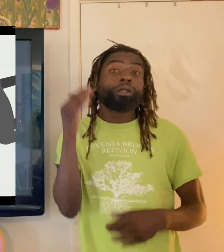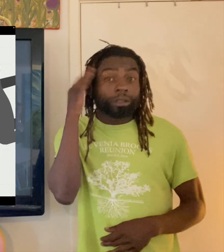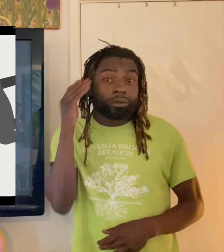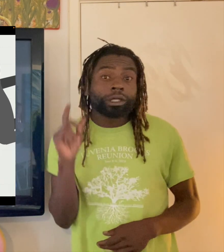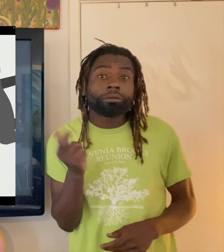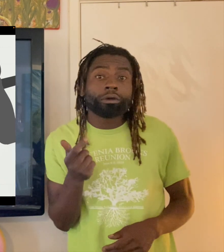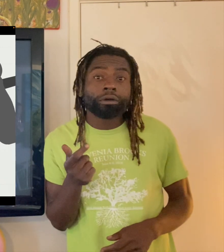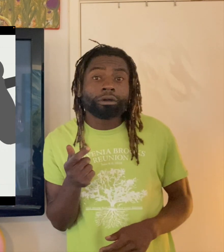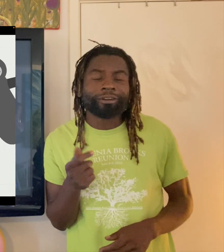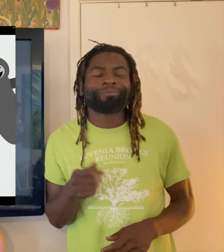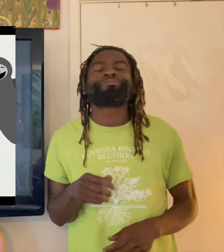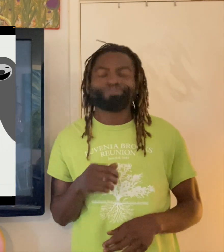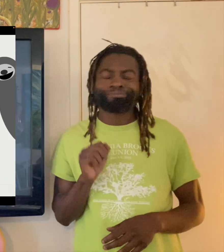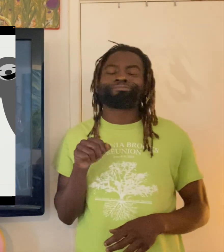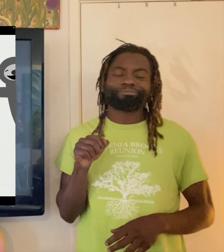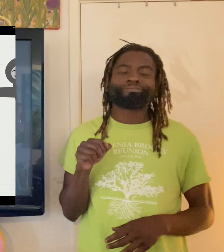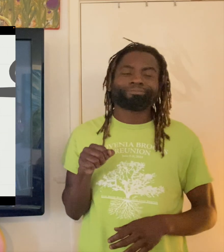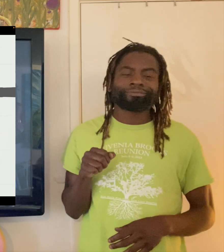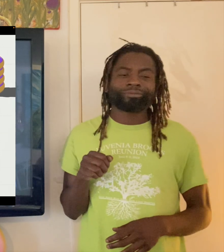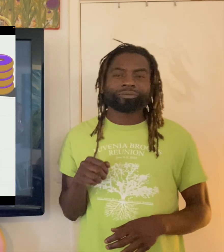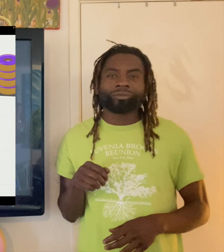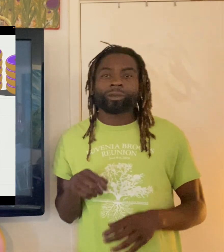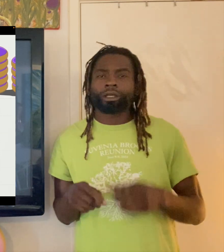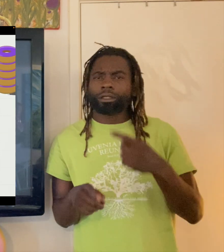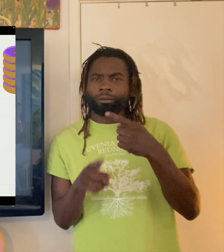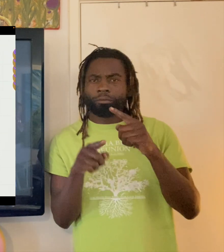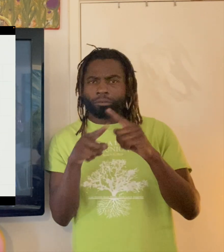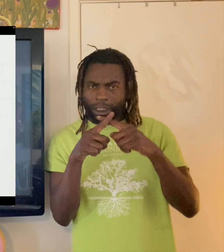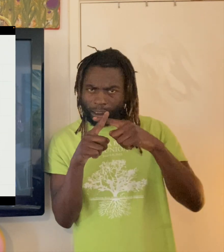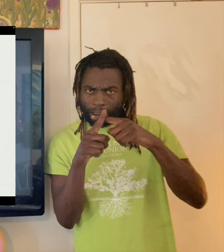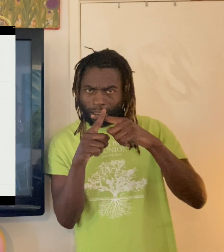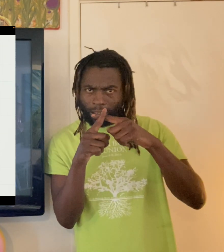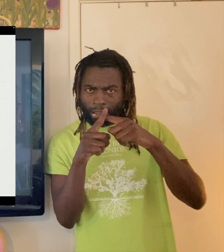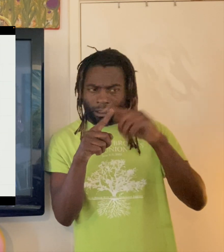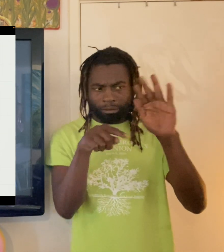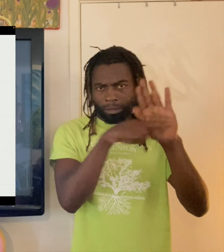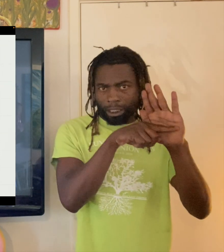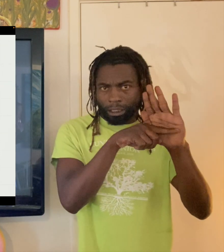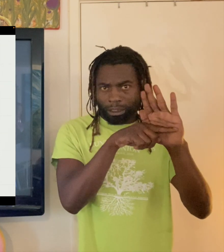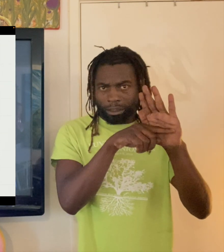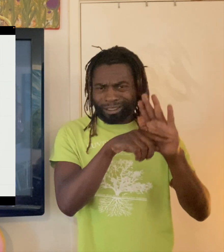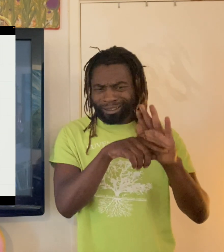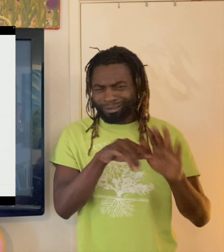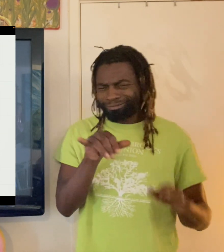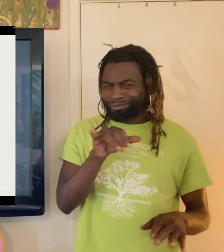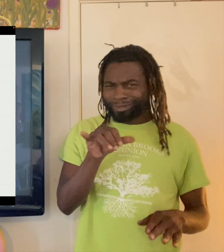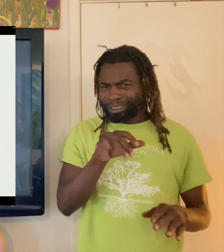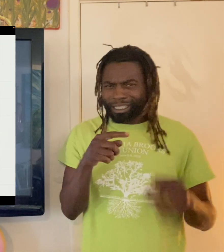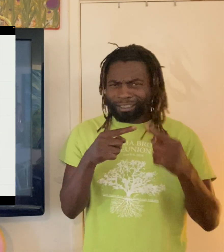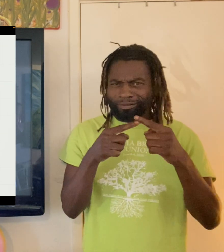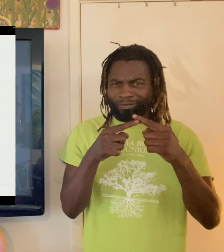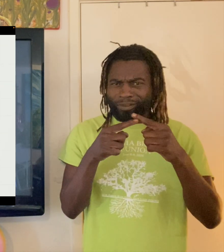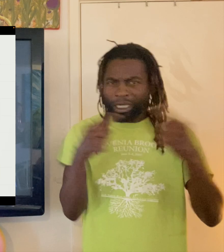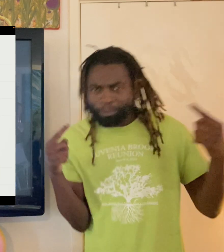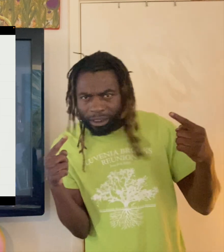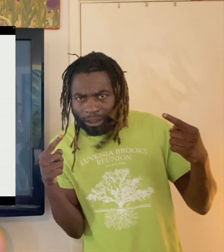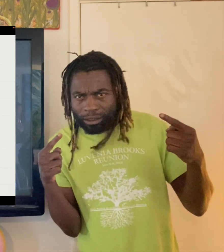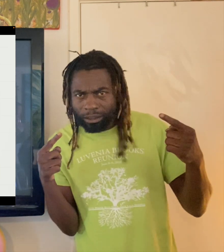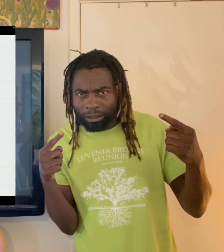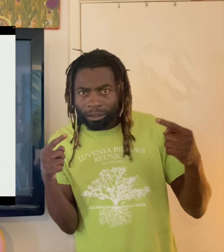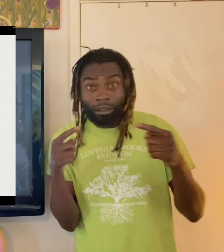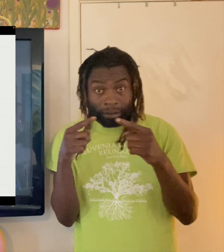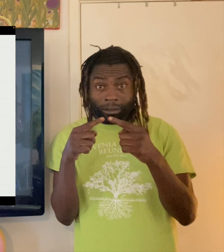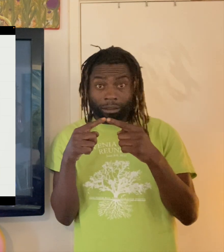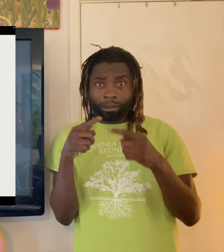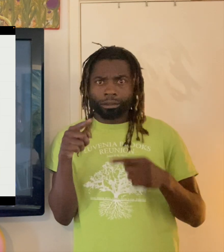Of course you do. The plus sign and the minus sign are kind of like opposites. You